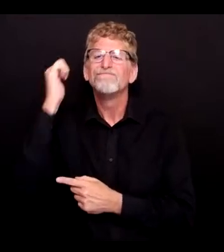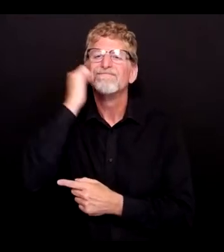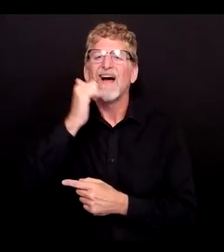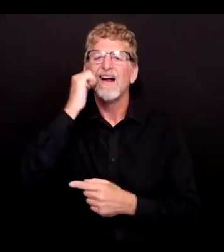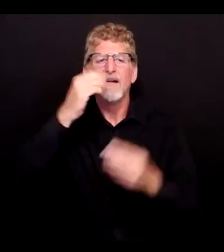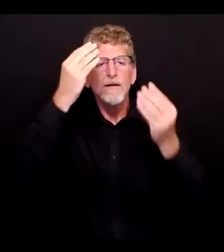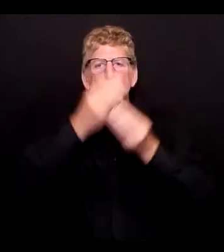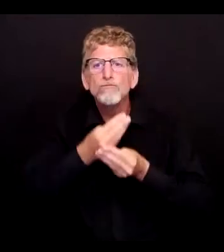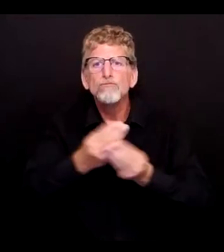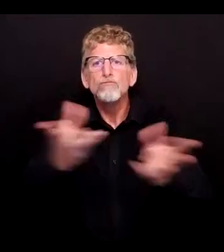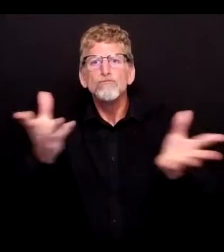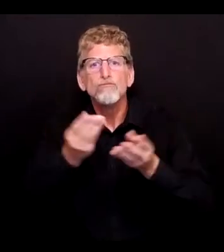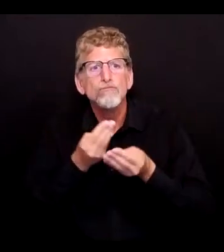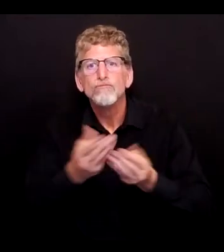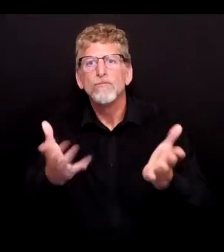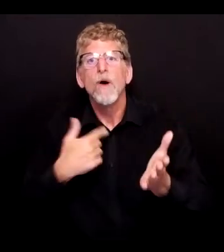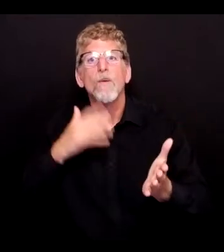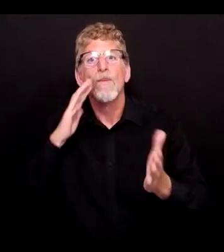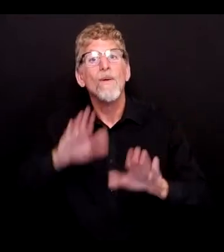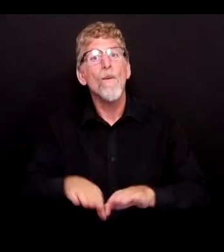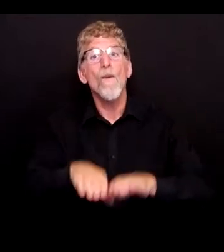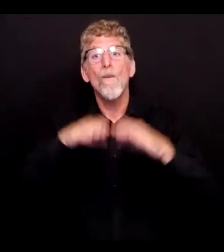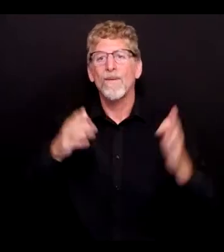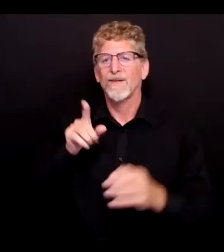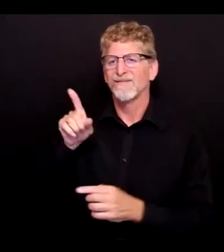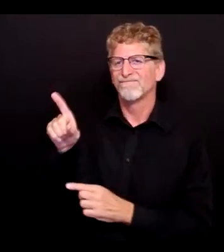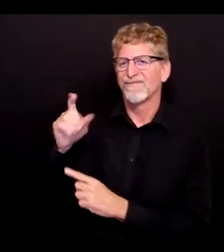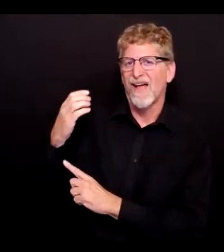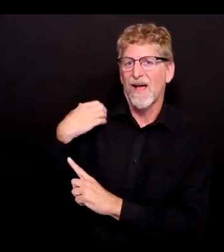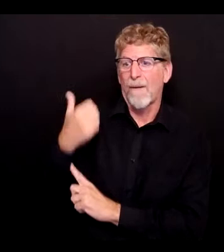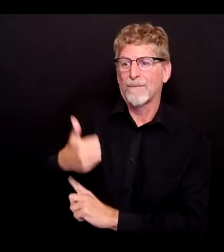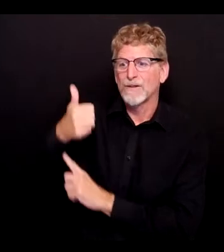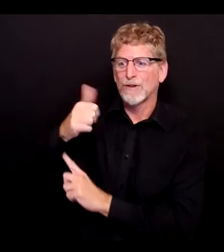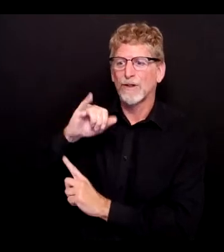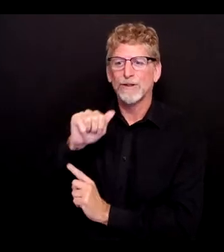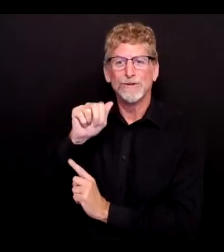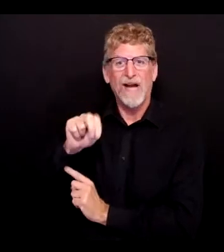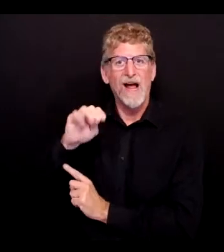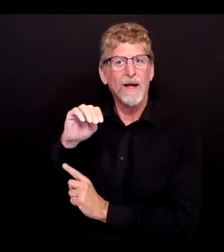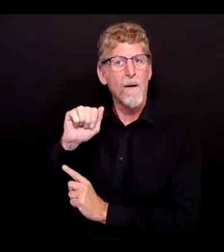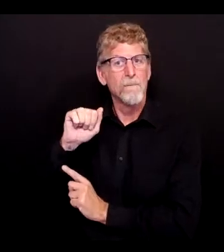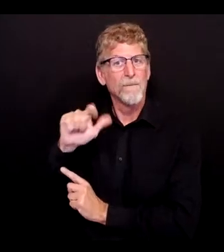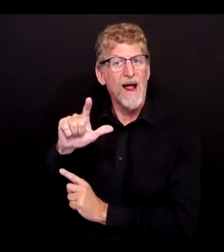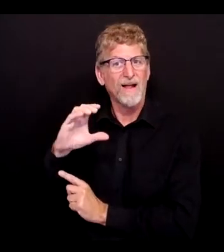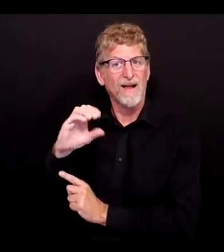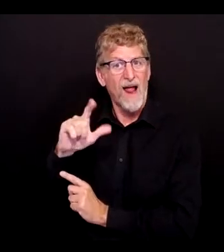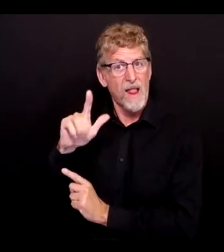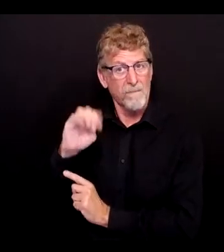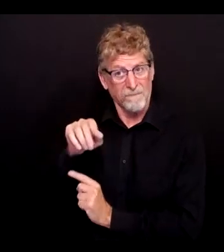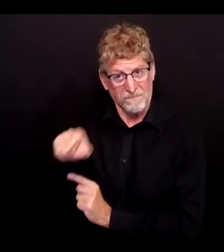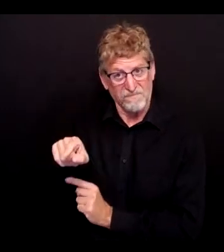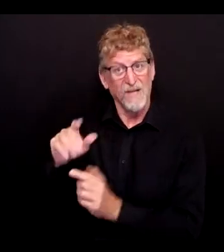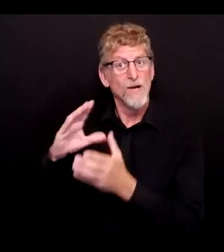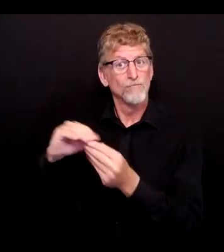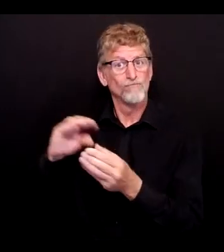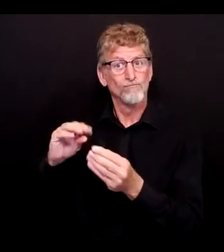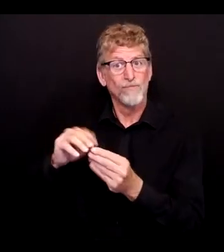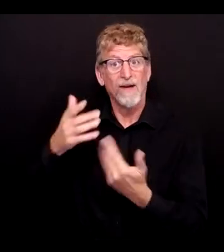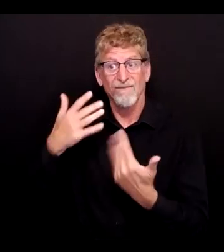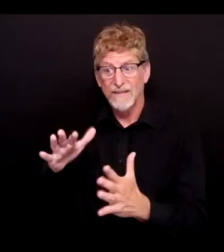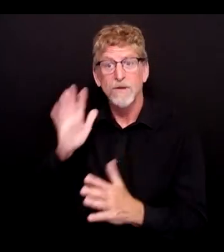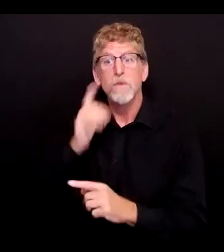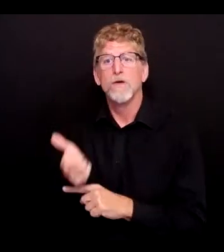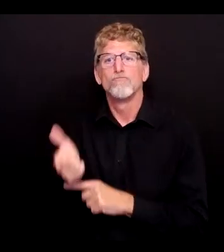Jan Malcolm, State Epidemiologist Dr. Ruth Linfield, and Imam Hassan Jama, Executive Director of the Islamic Association of